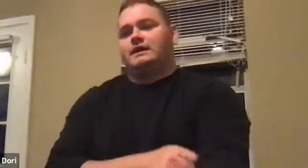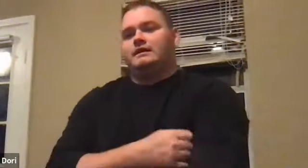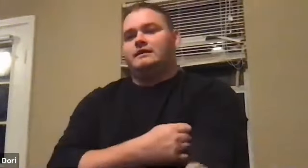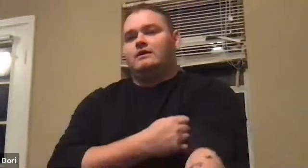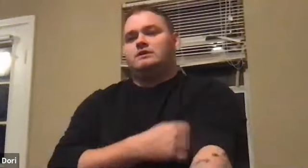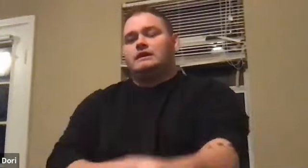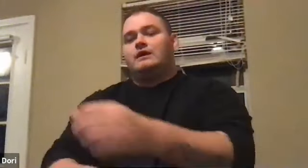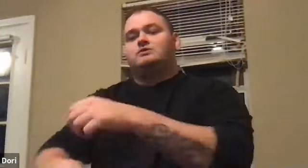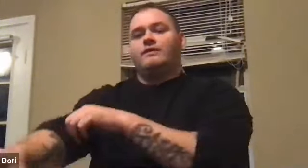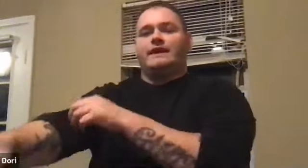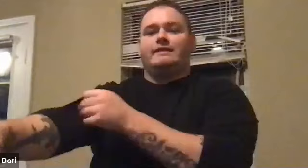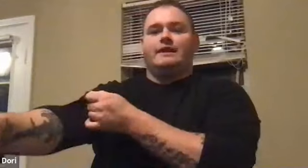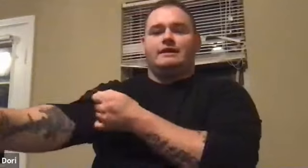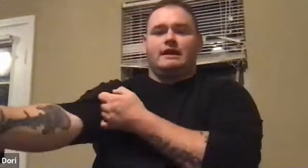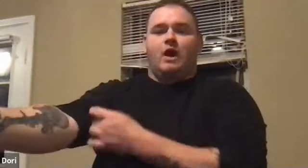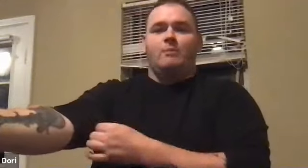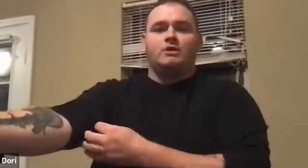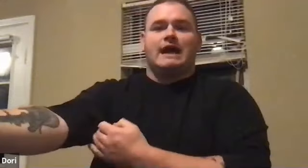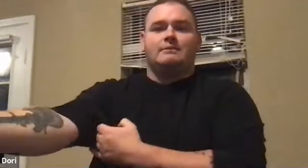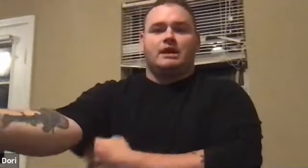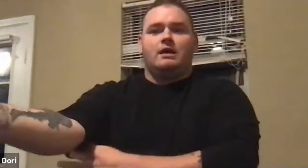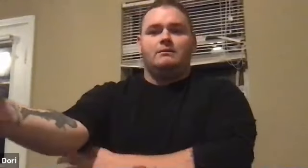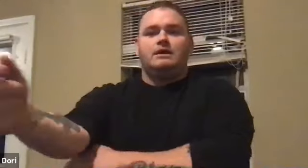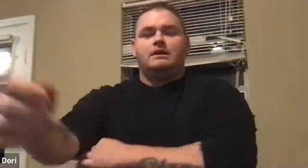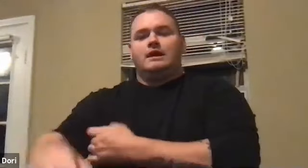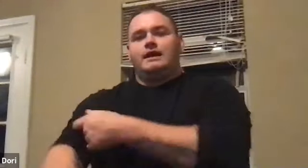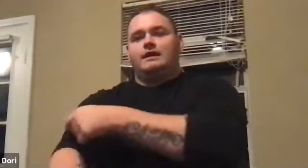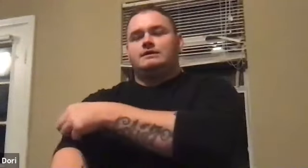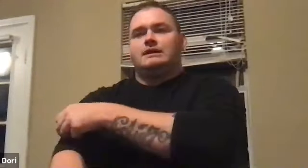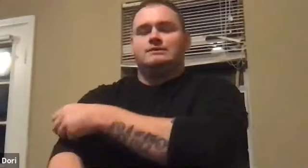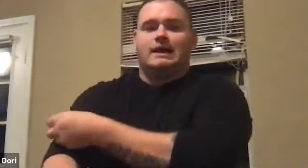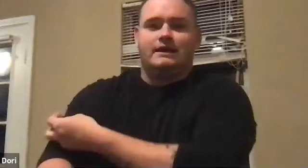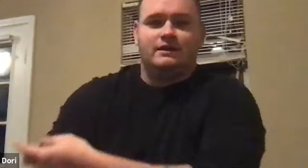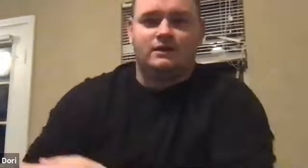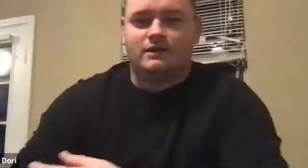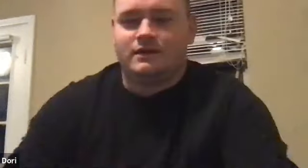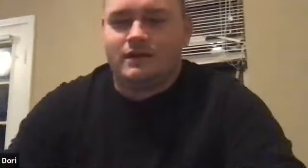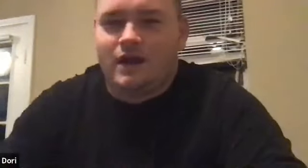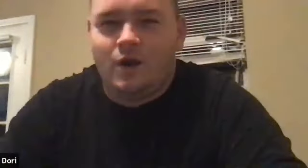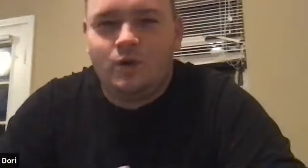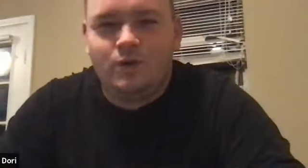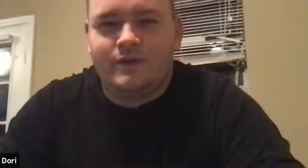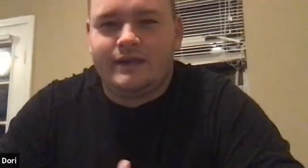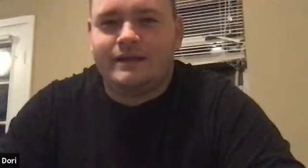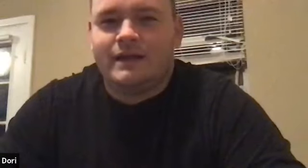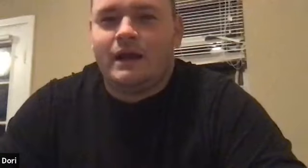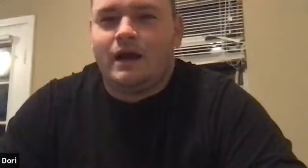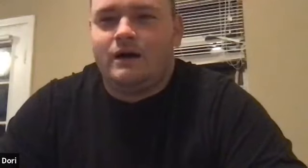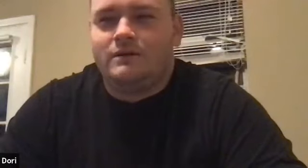And that was one thing that like almost got him to come. And because I was like, who do